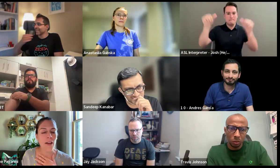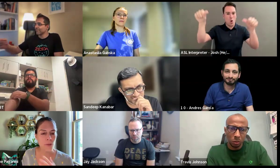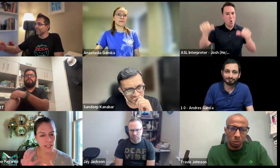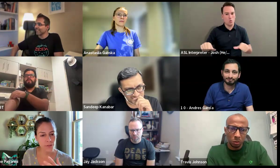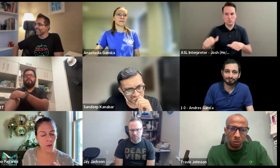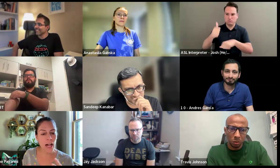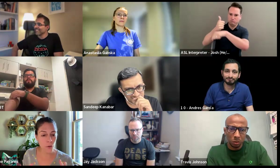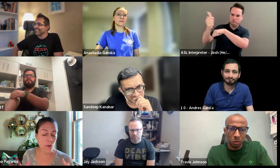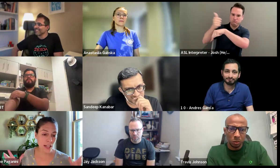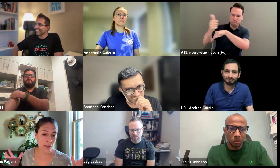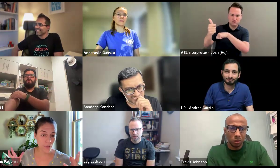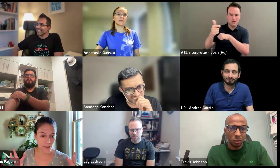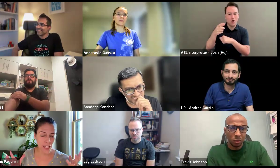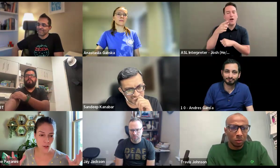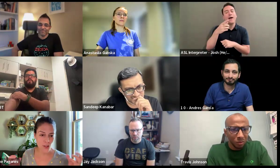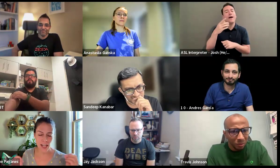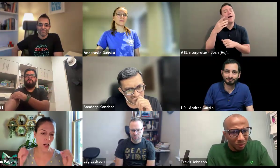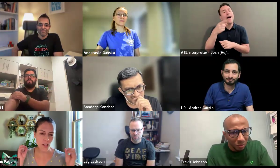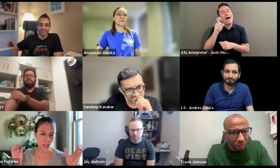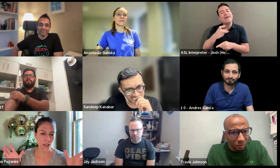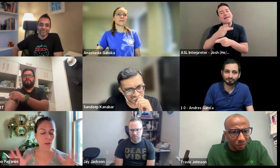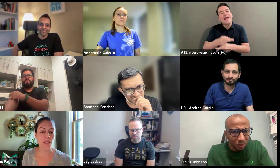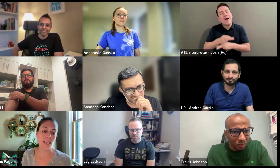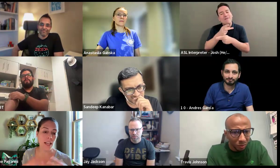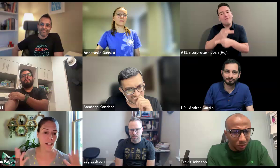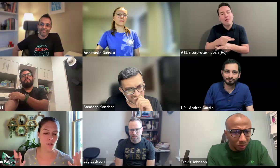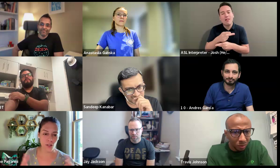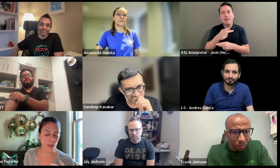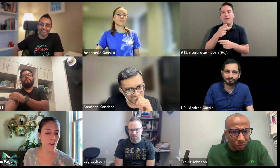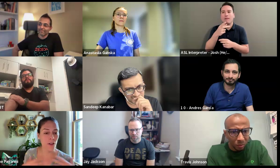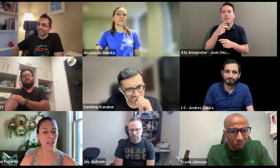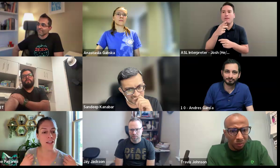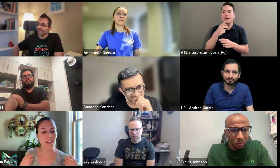you have to be careful how you kind of say it. Just say like, oh, this was terrible. It was like, yeah, just be very